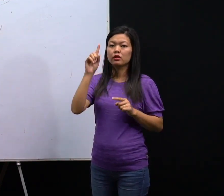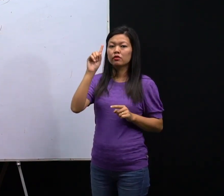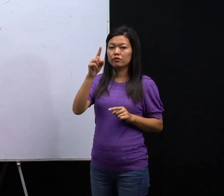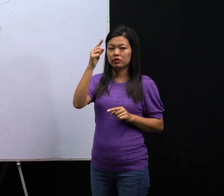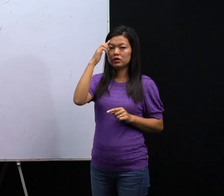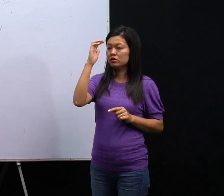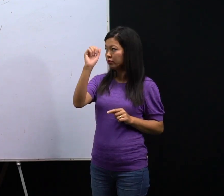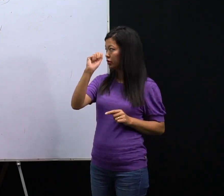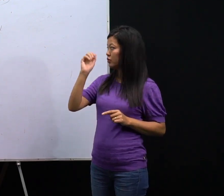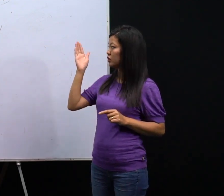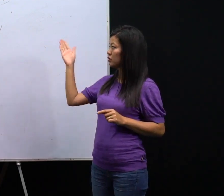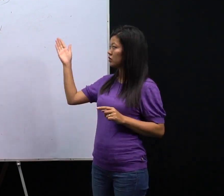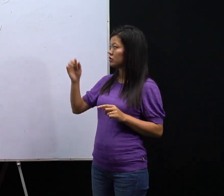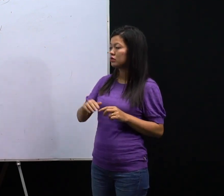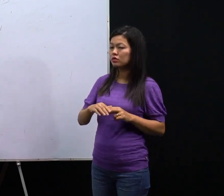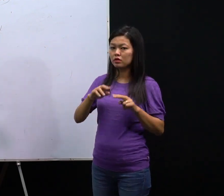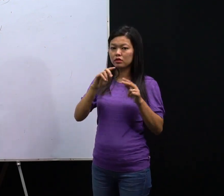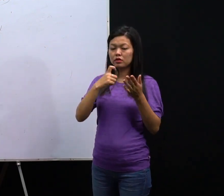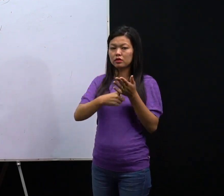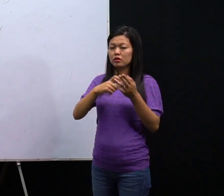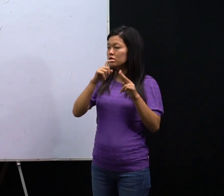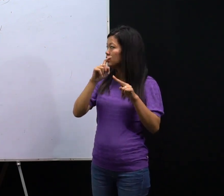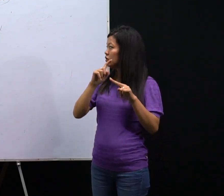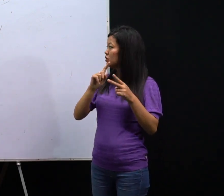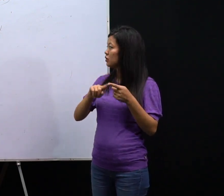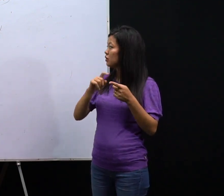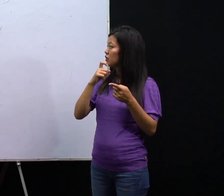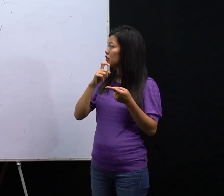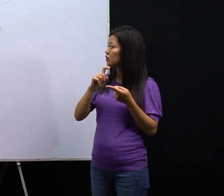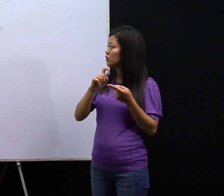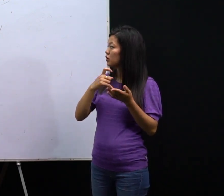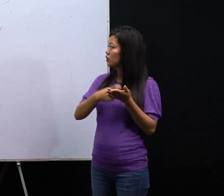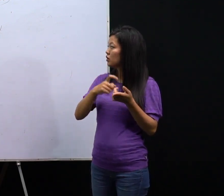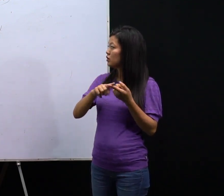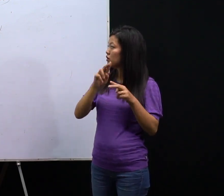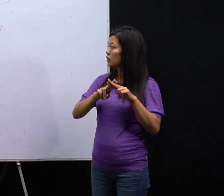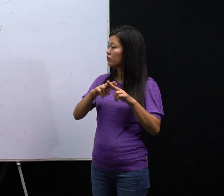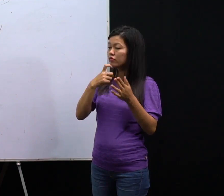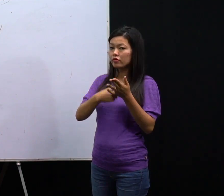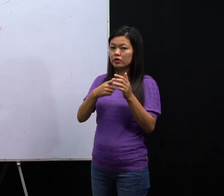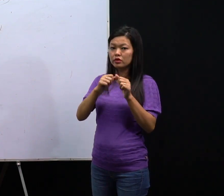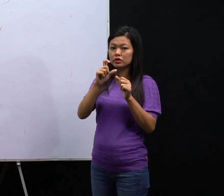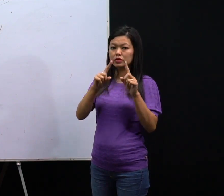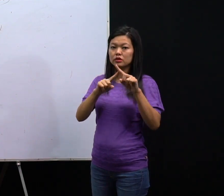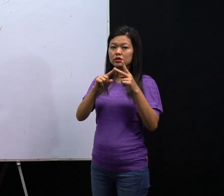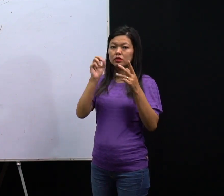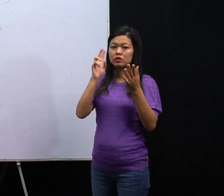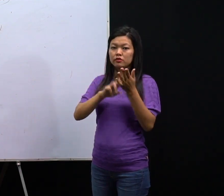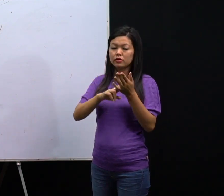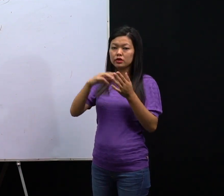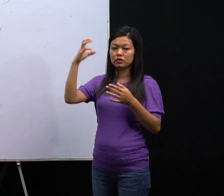Okay. So do you remember in the first day I have discussed about reflection of light,